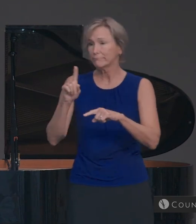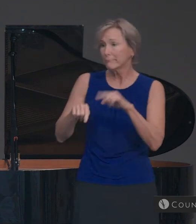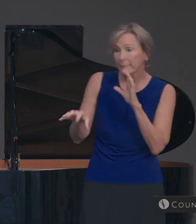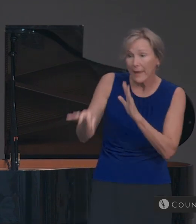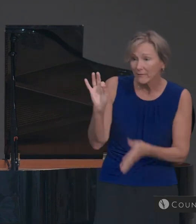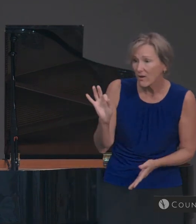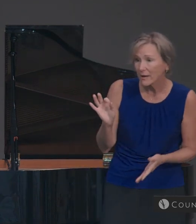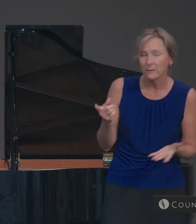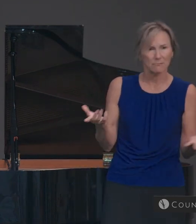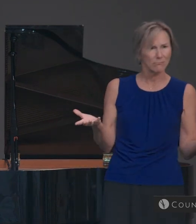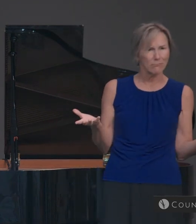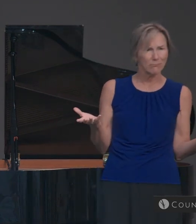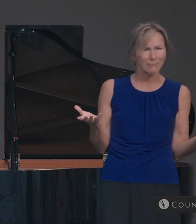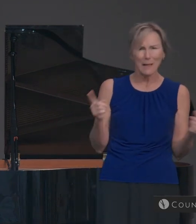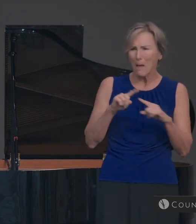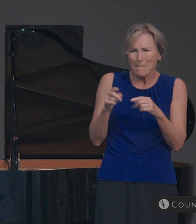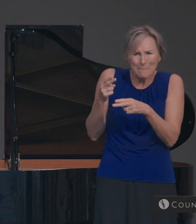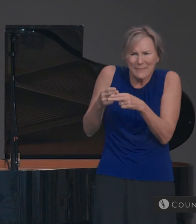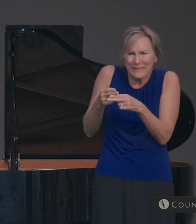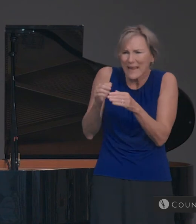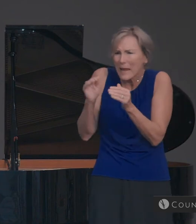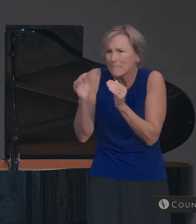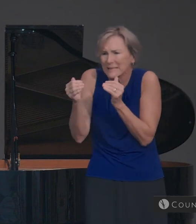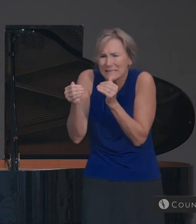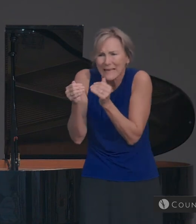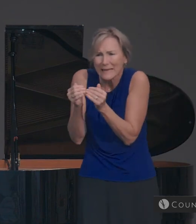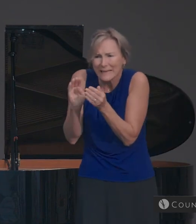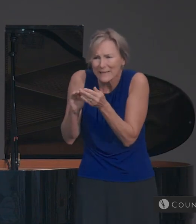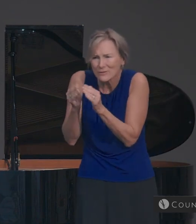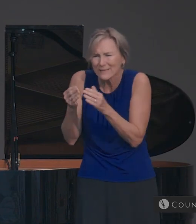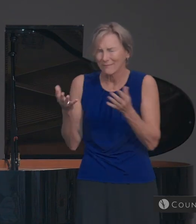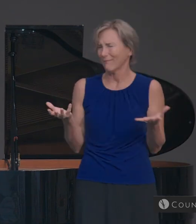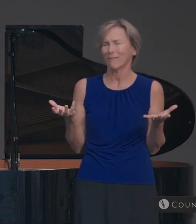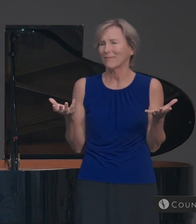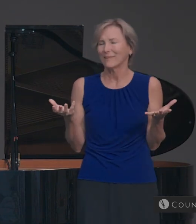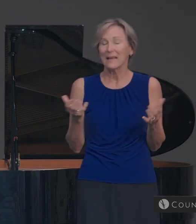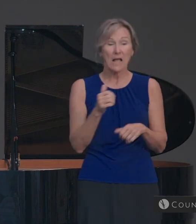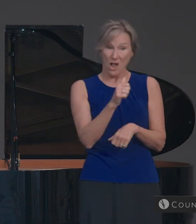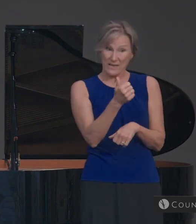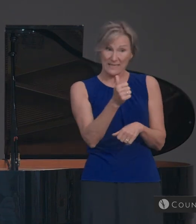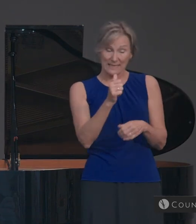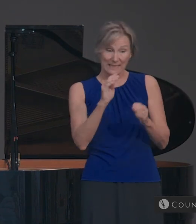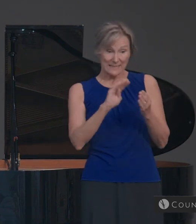Guess what's happened to that nearby city? Of the 10 cities in the list,